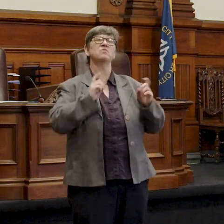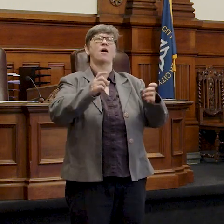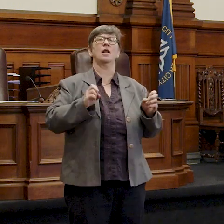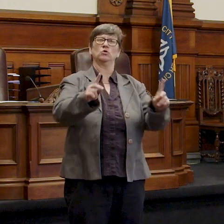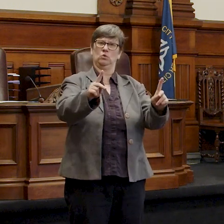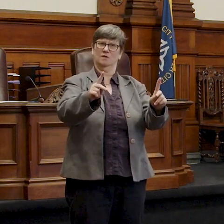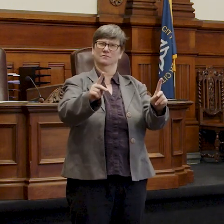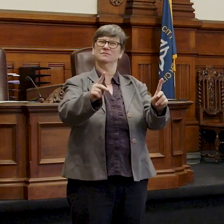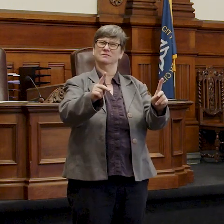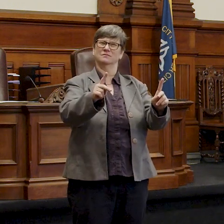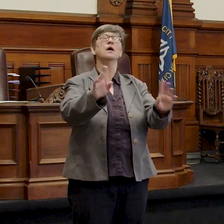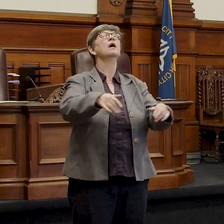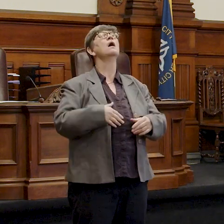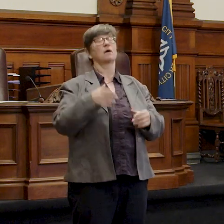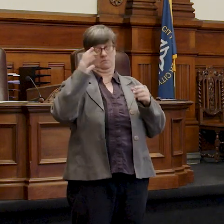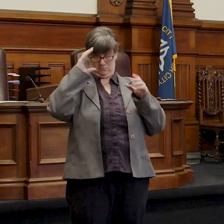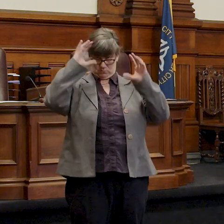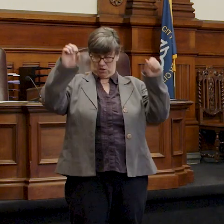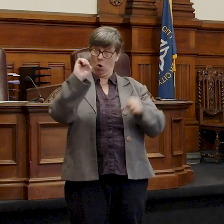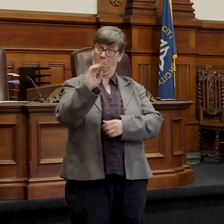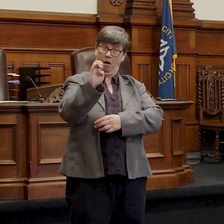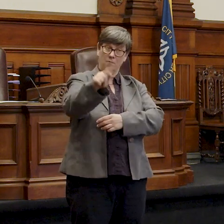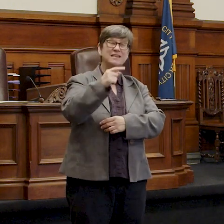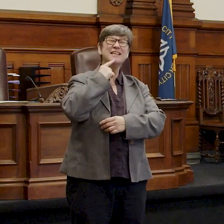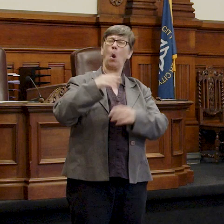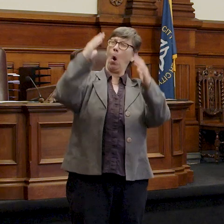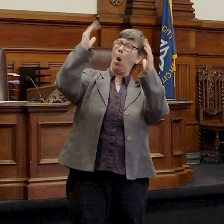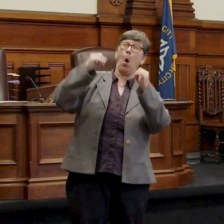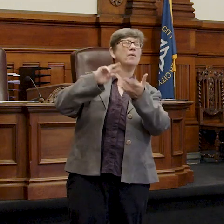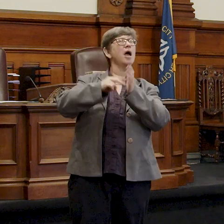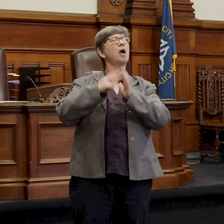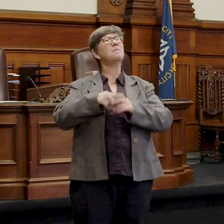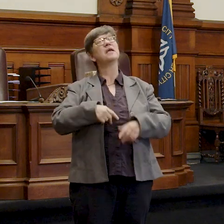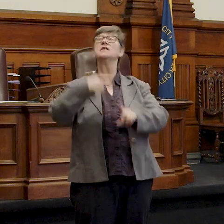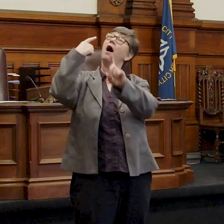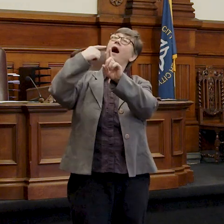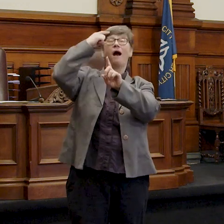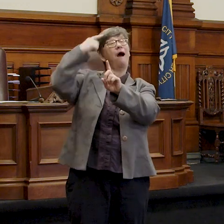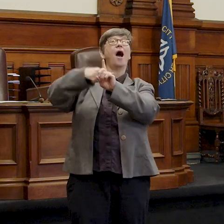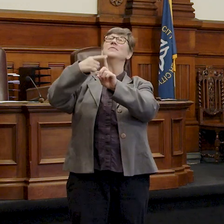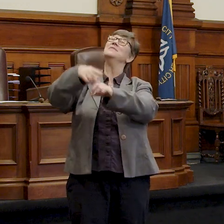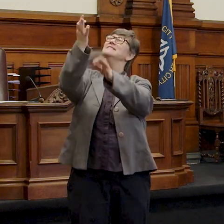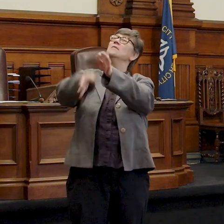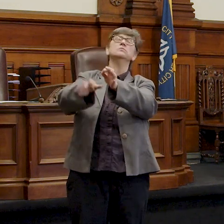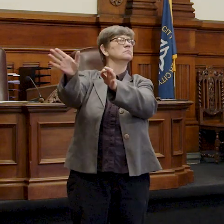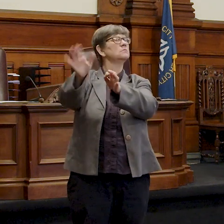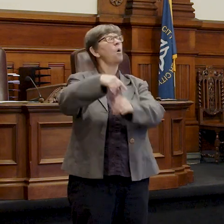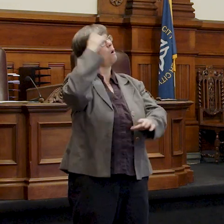Barack Obama said, "Hope is not blind optimism. Hope is the belief that destiny will not be written for